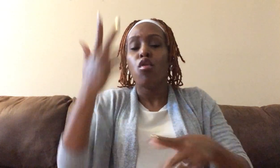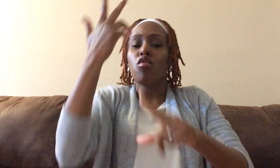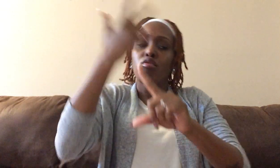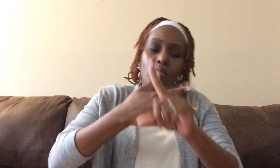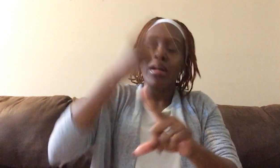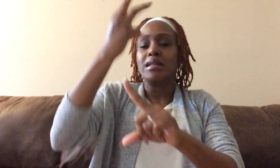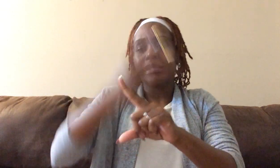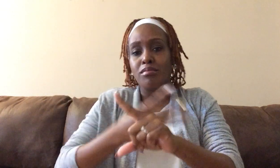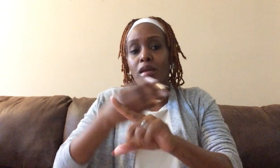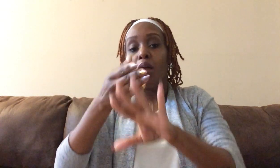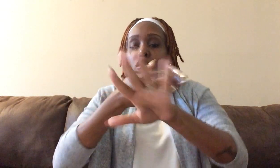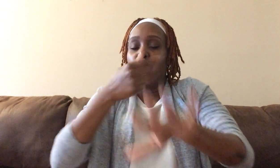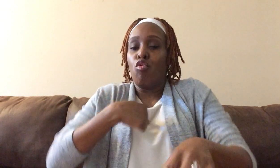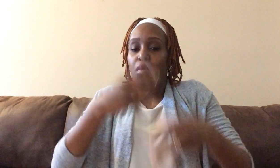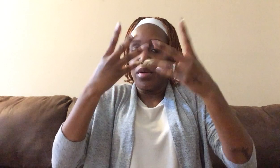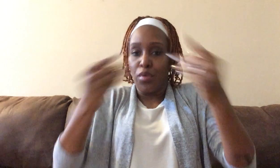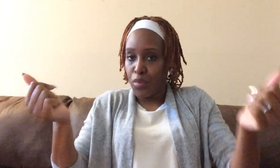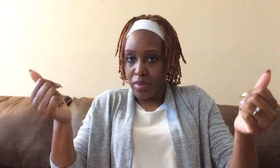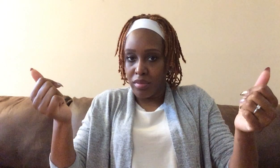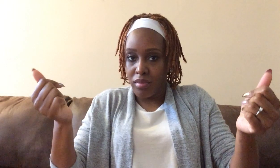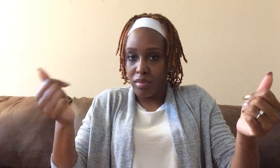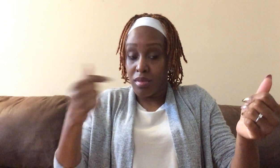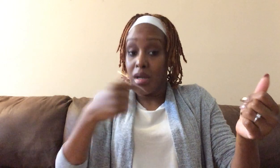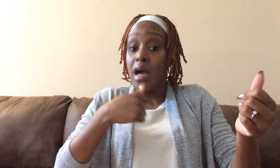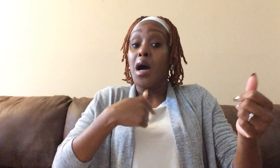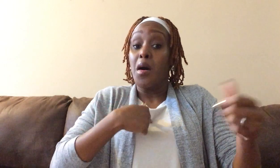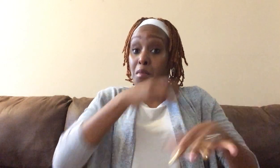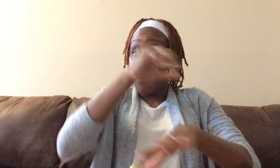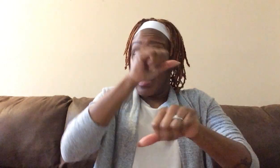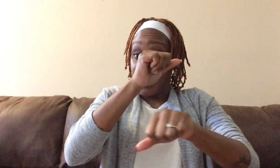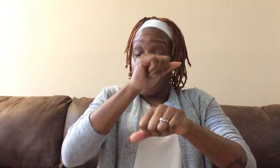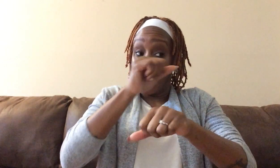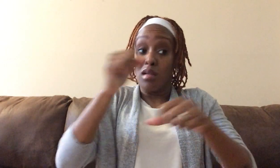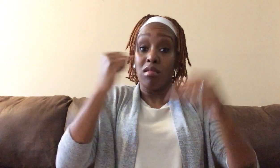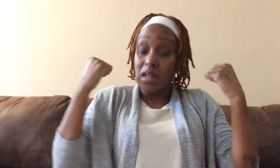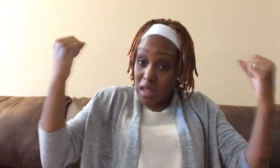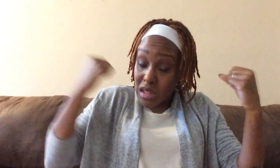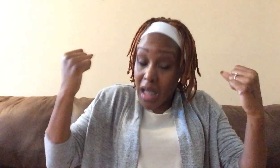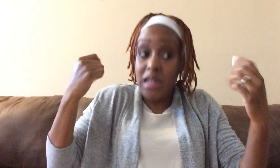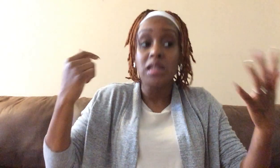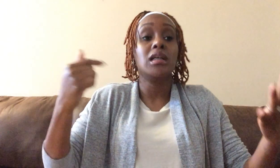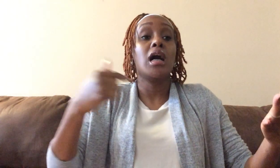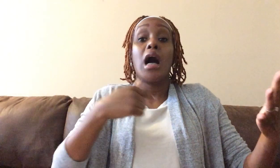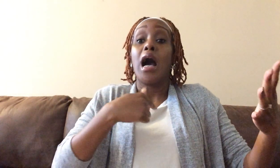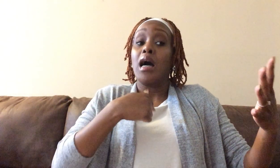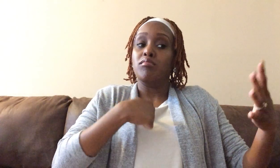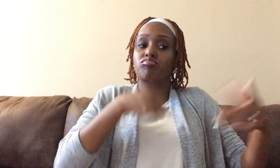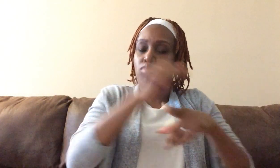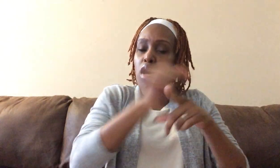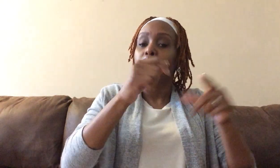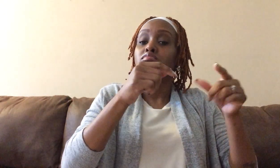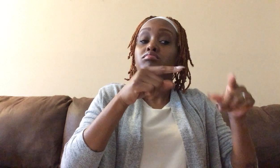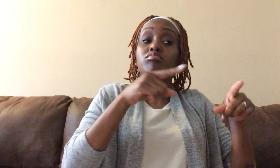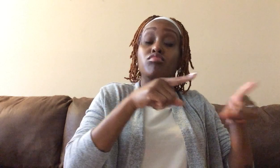me to be cured. I did my assignments at my appointments as well as at home, and I